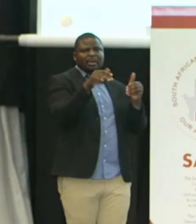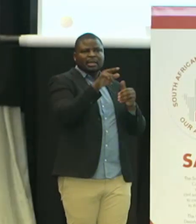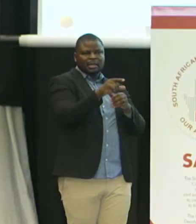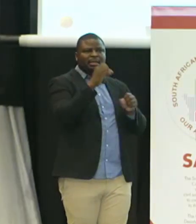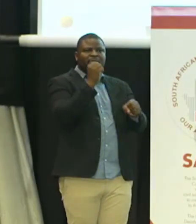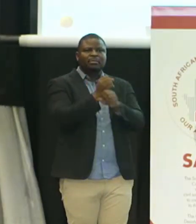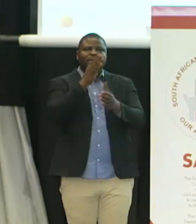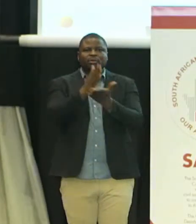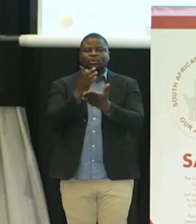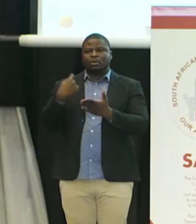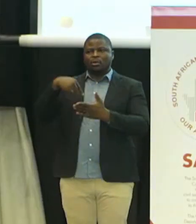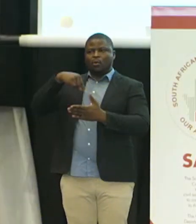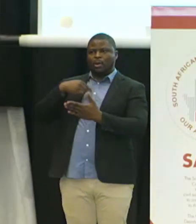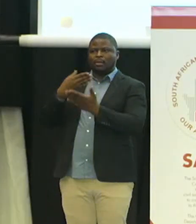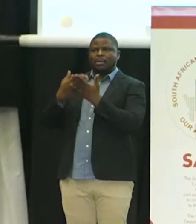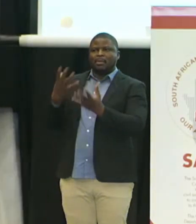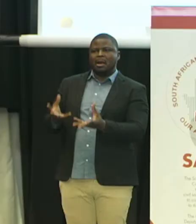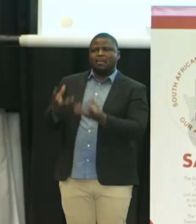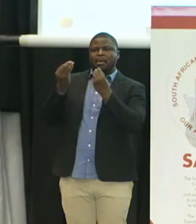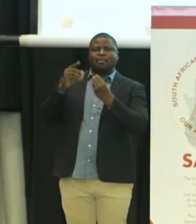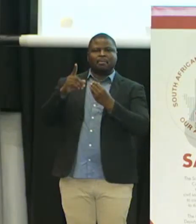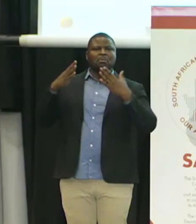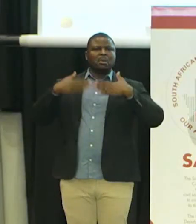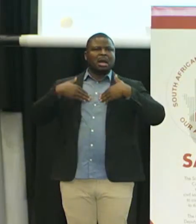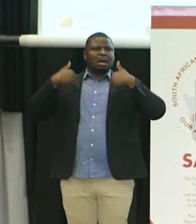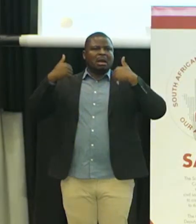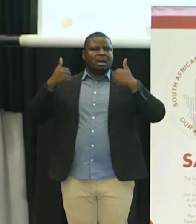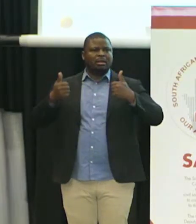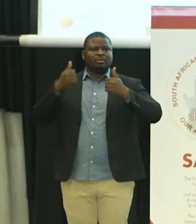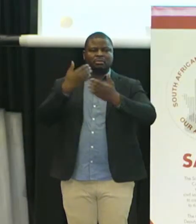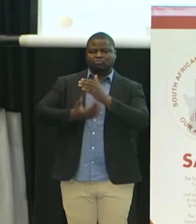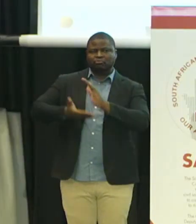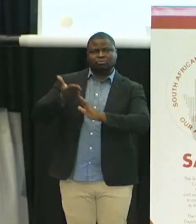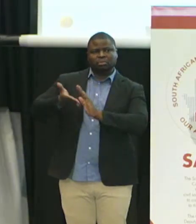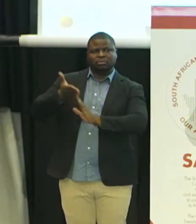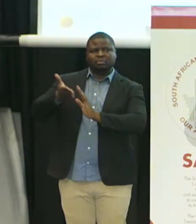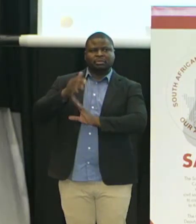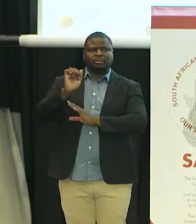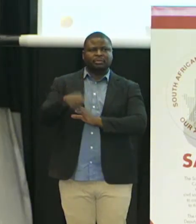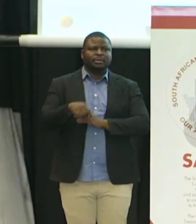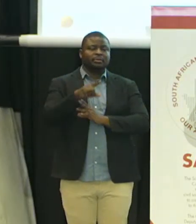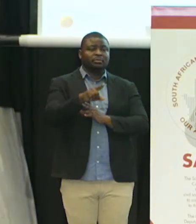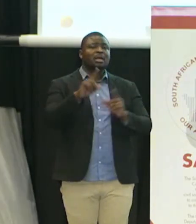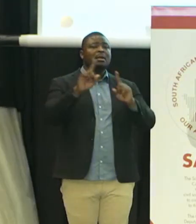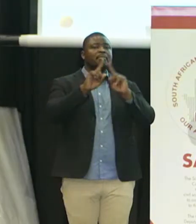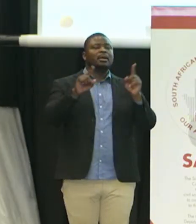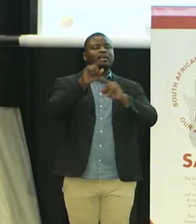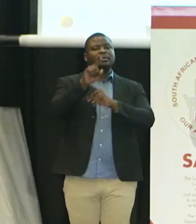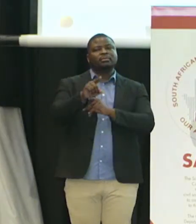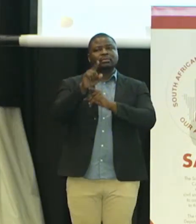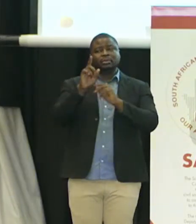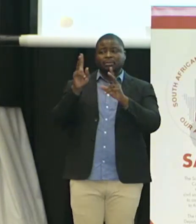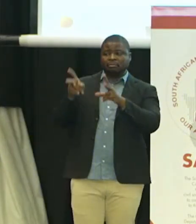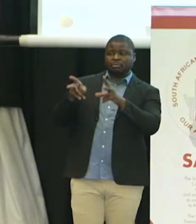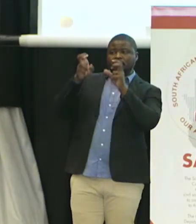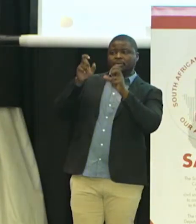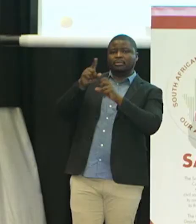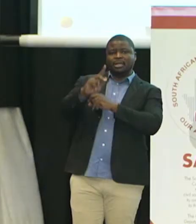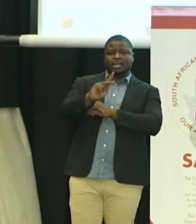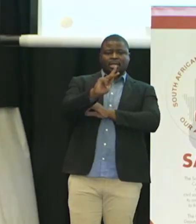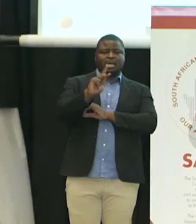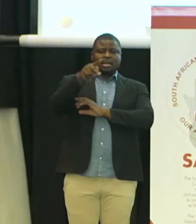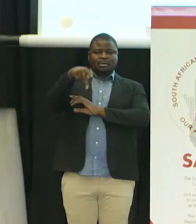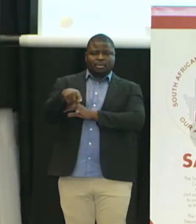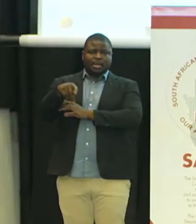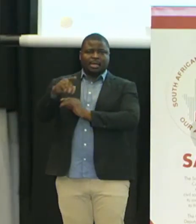attain sustainable health outcomes. So having heard about the different KP programs,